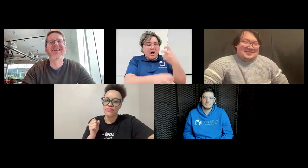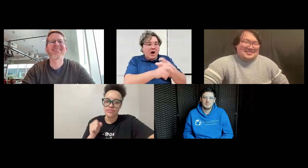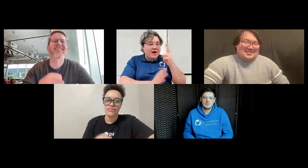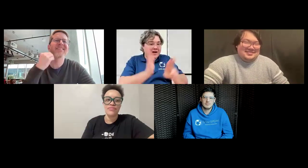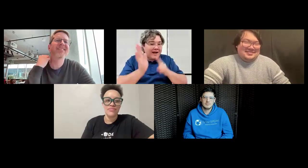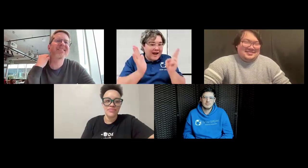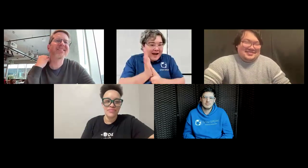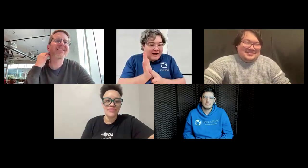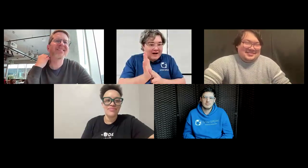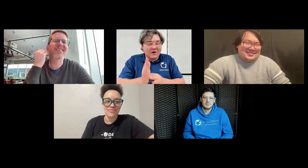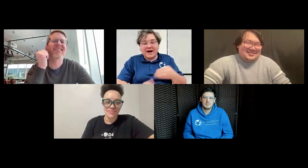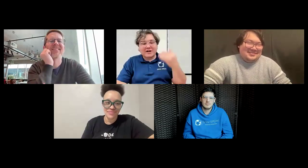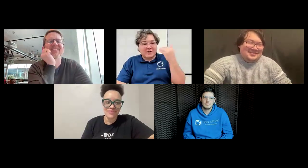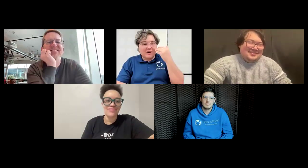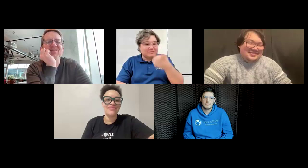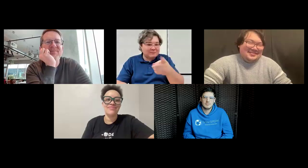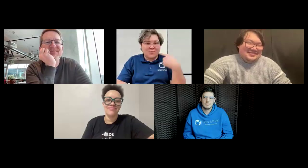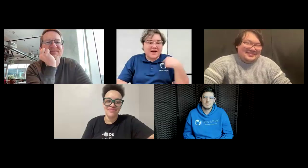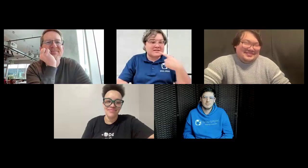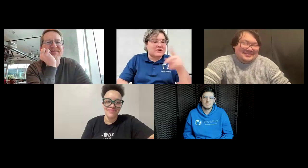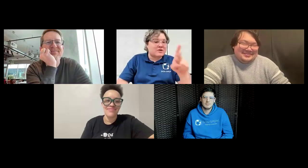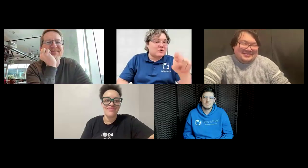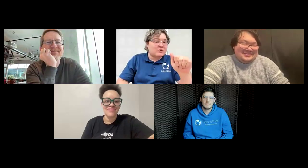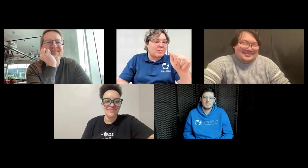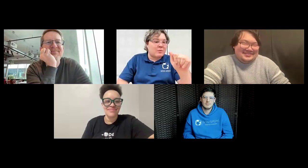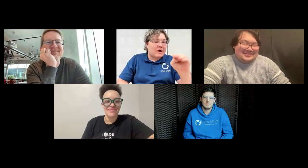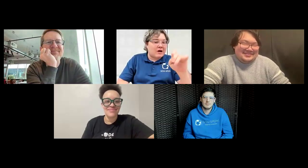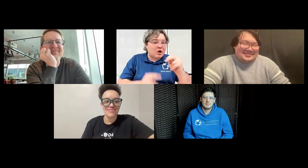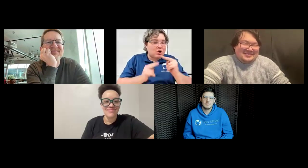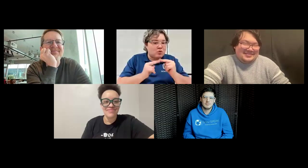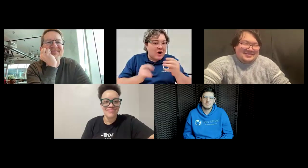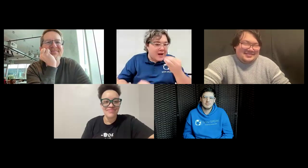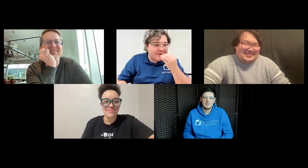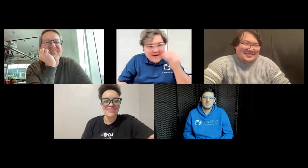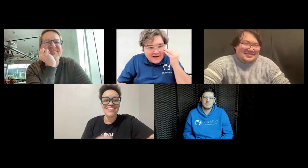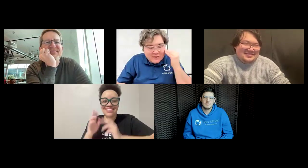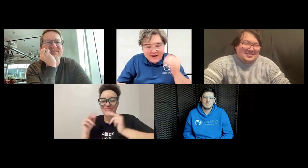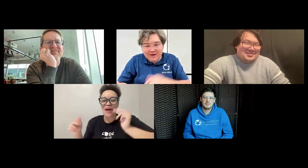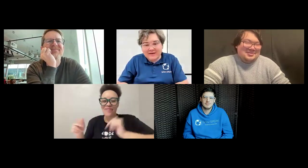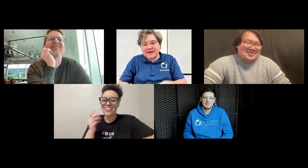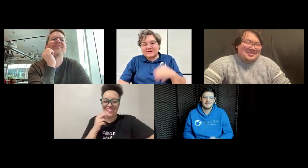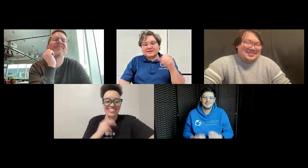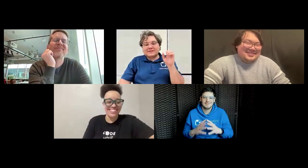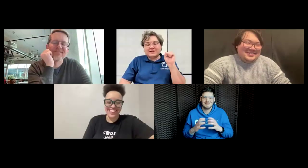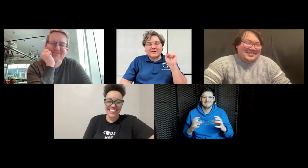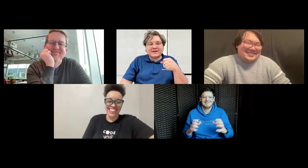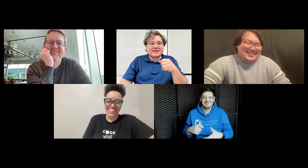so they are long, hard hours. Um, we mentioned before about eating a